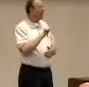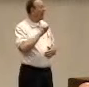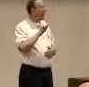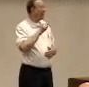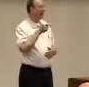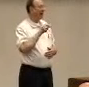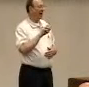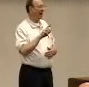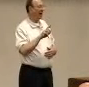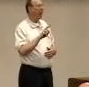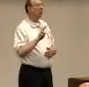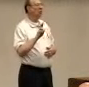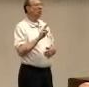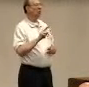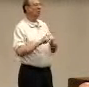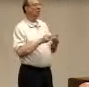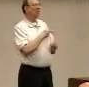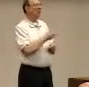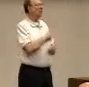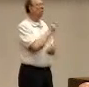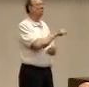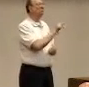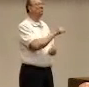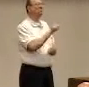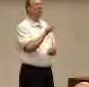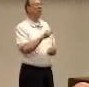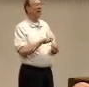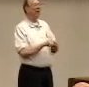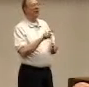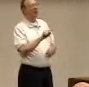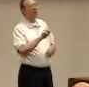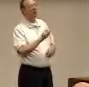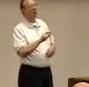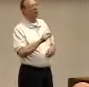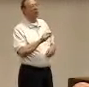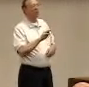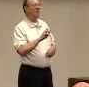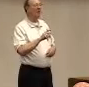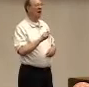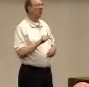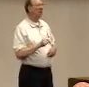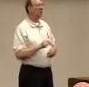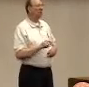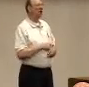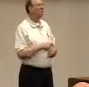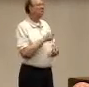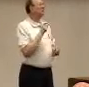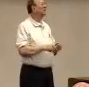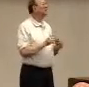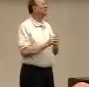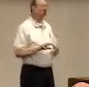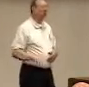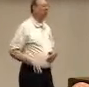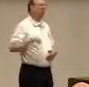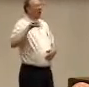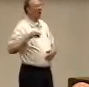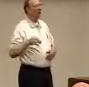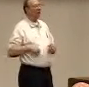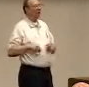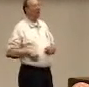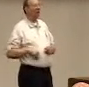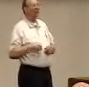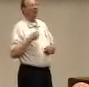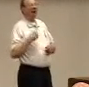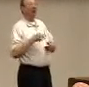thought she believed in a God, but used different religions as a tool belt. And Jesus was kind of one of those other tools that she would